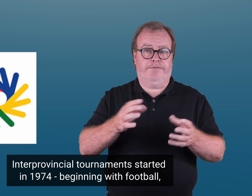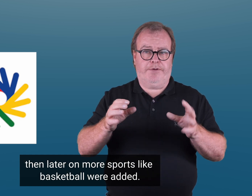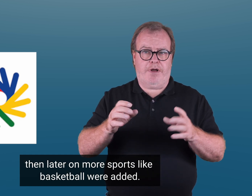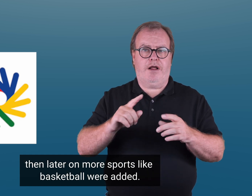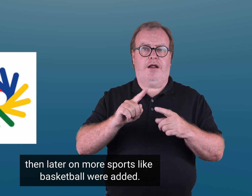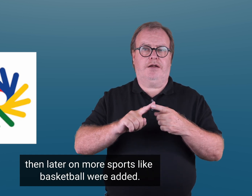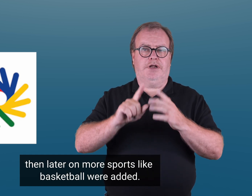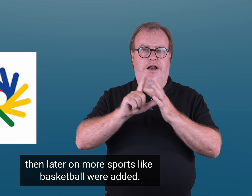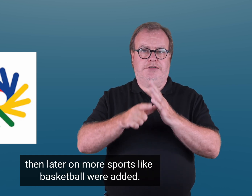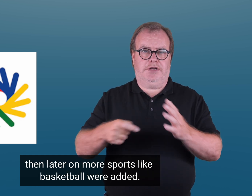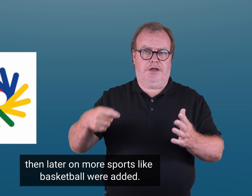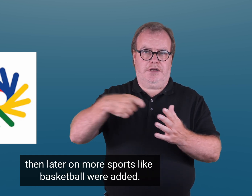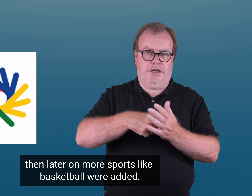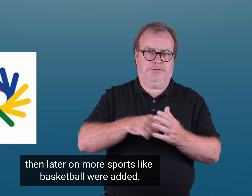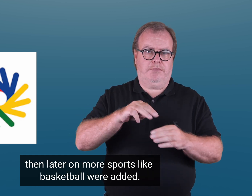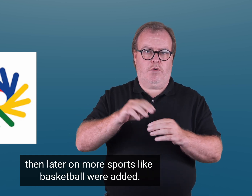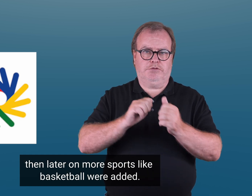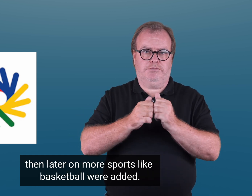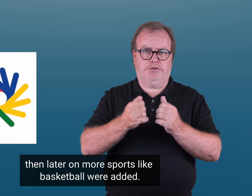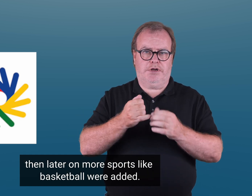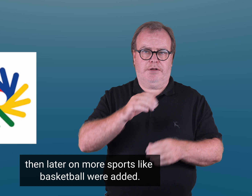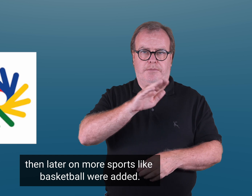football. Then later on, more sports like basketball were added.